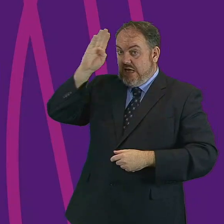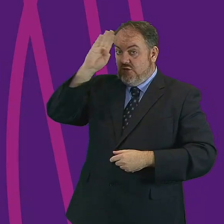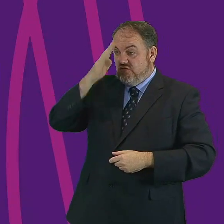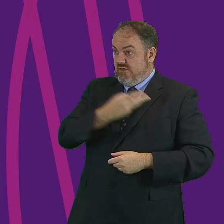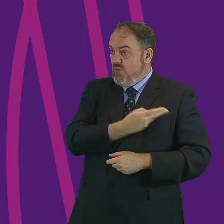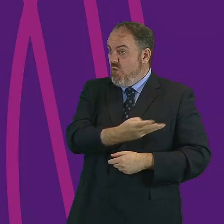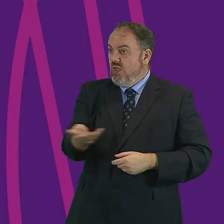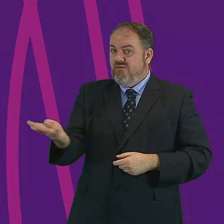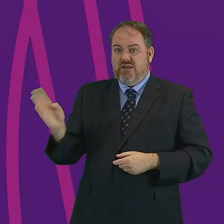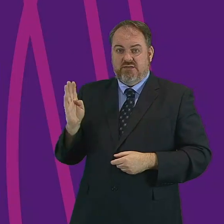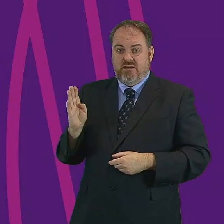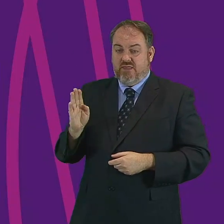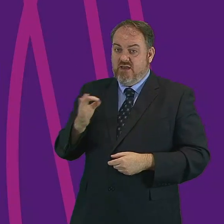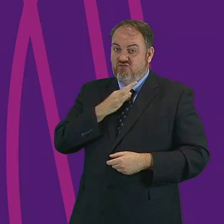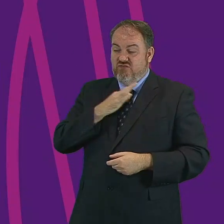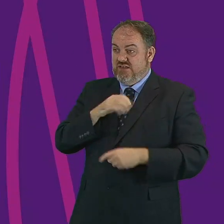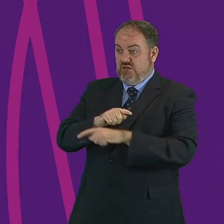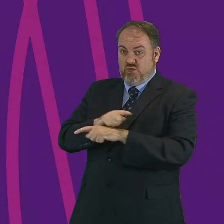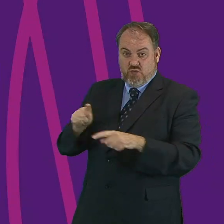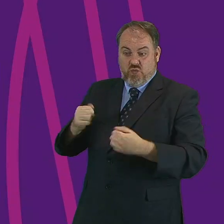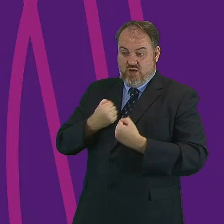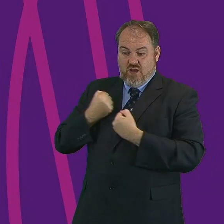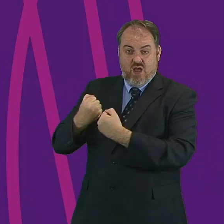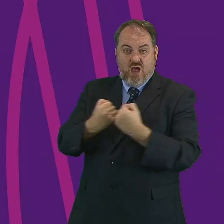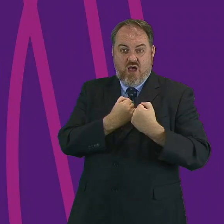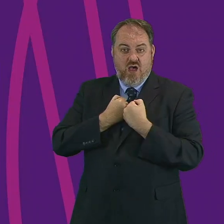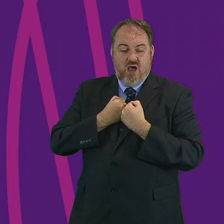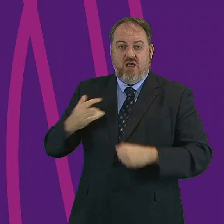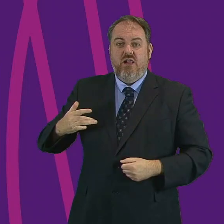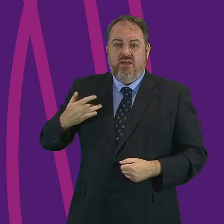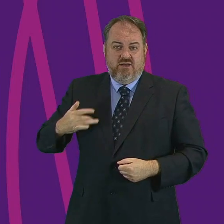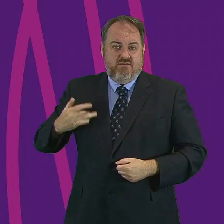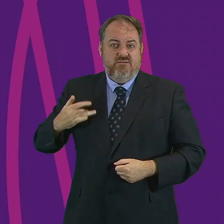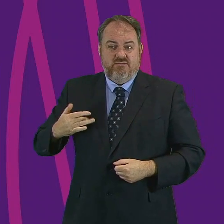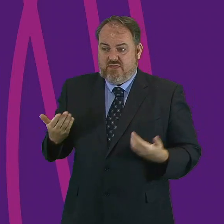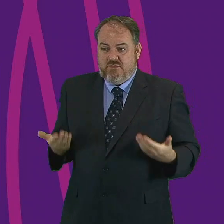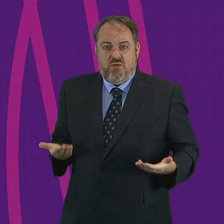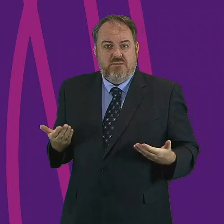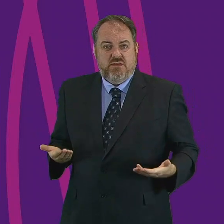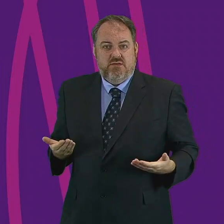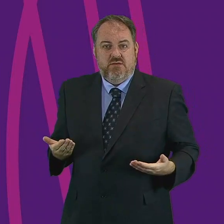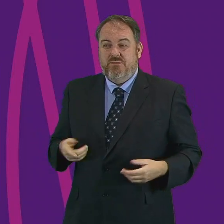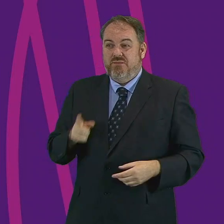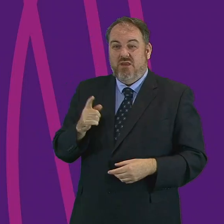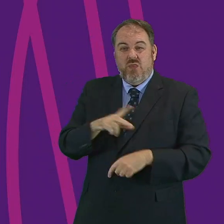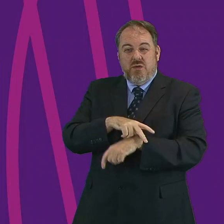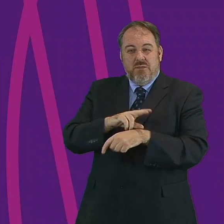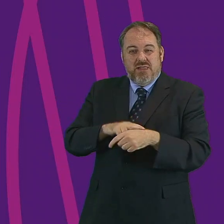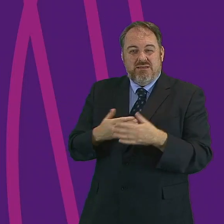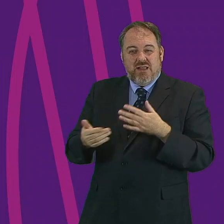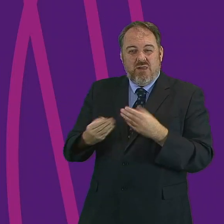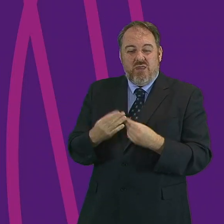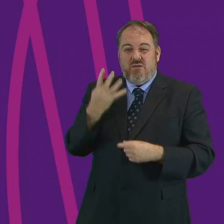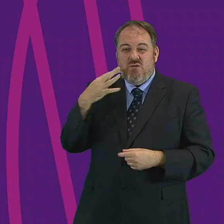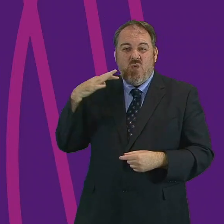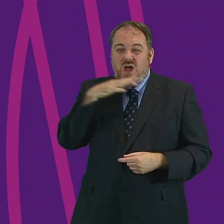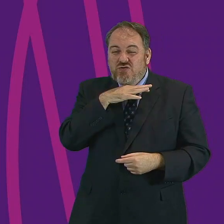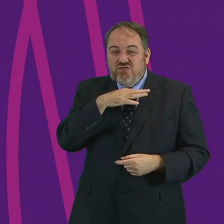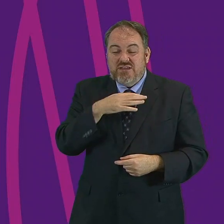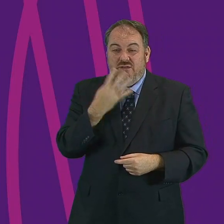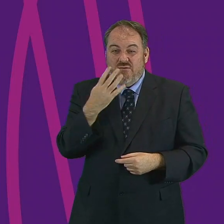really egregious breaches of the regulations, we don't just think of fixed penalty fines, but also the police are able to take more serious